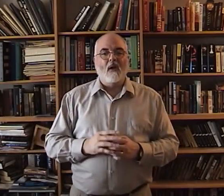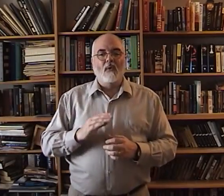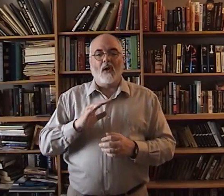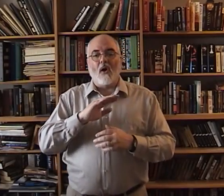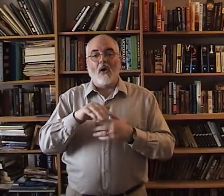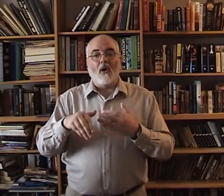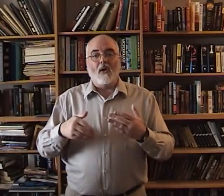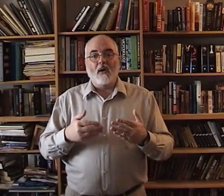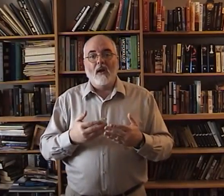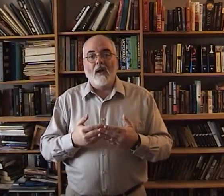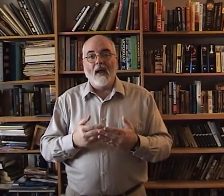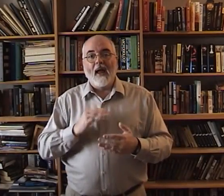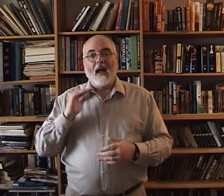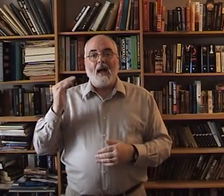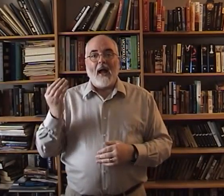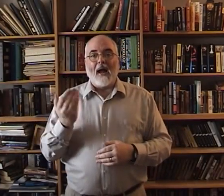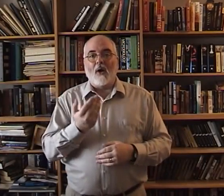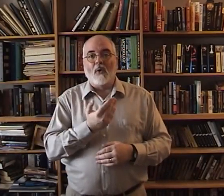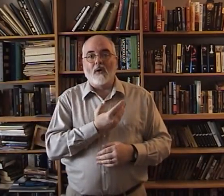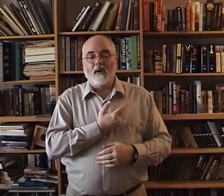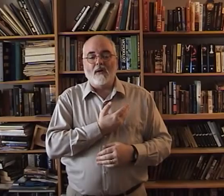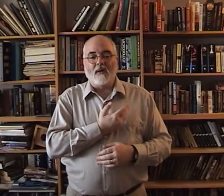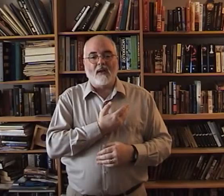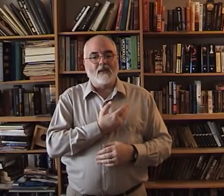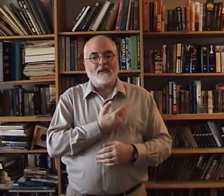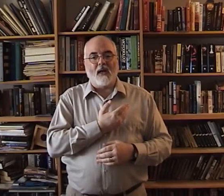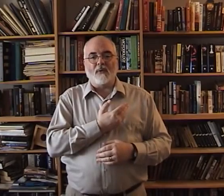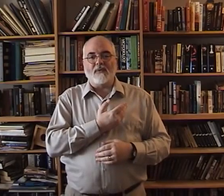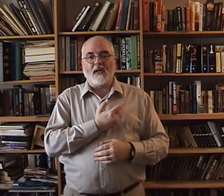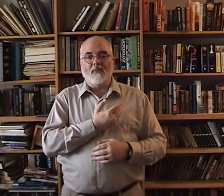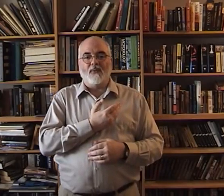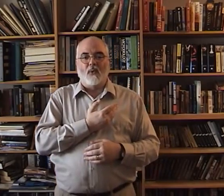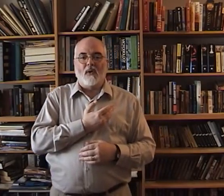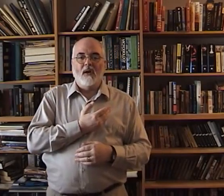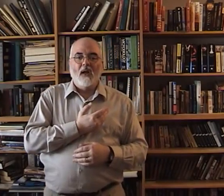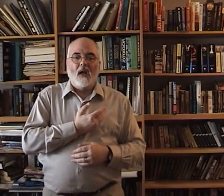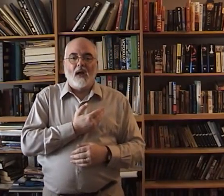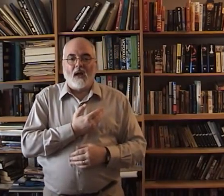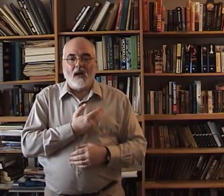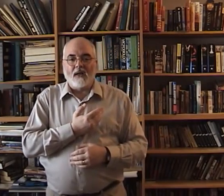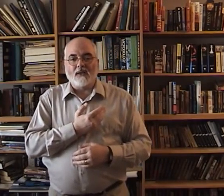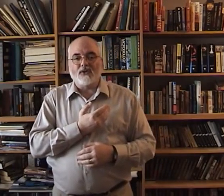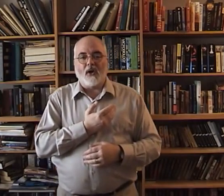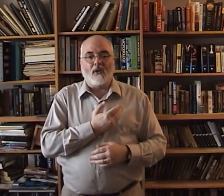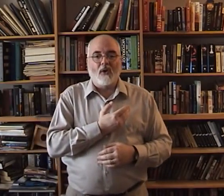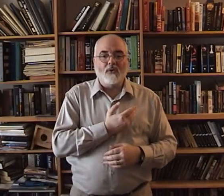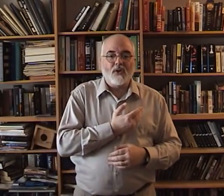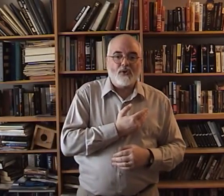Will all our, these are signs we've seen before, sorrows